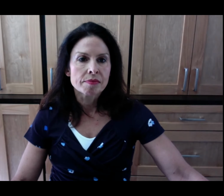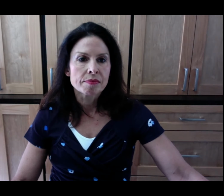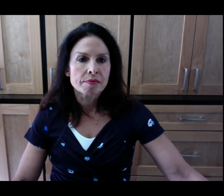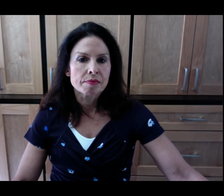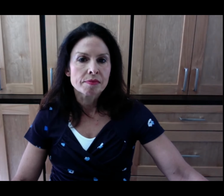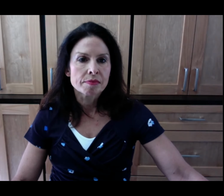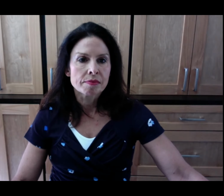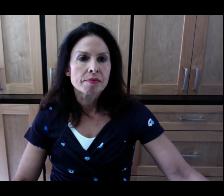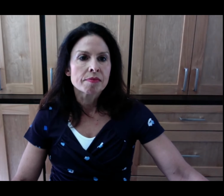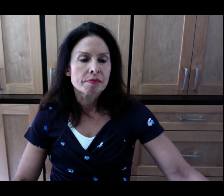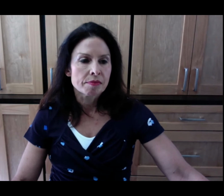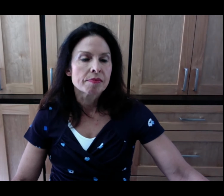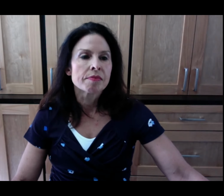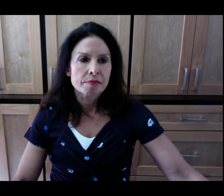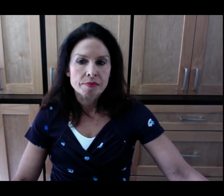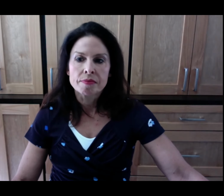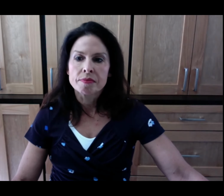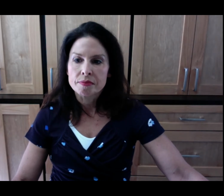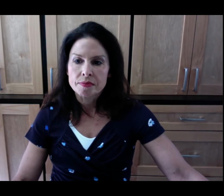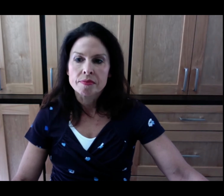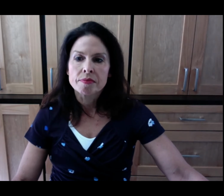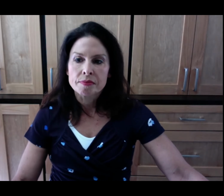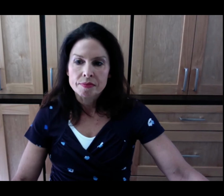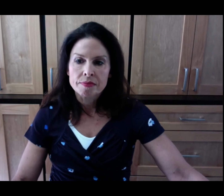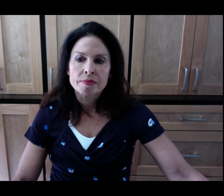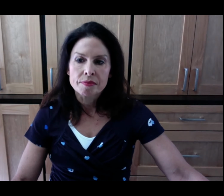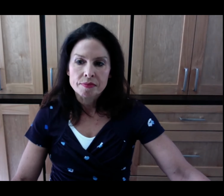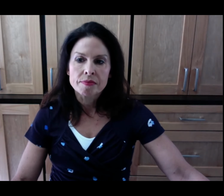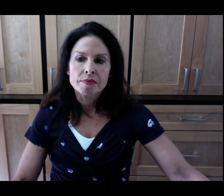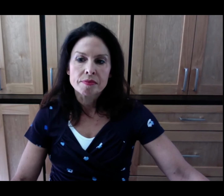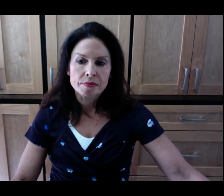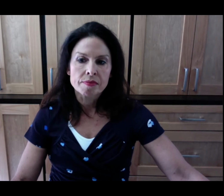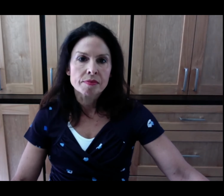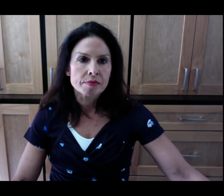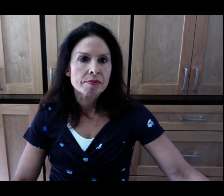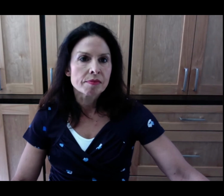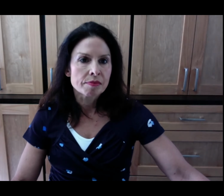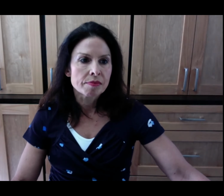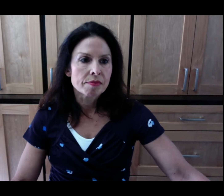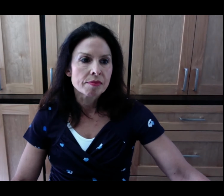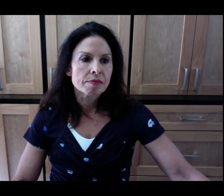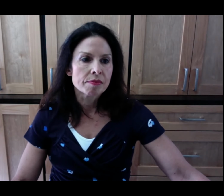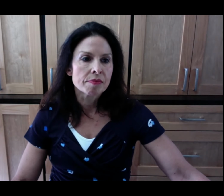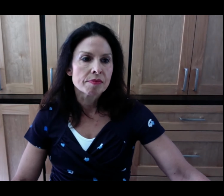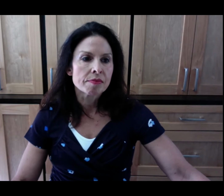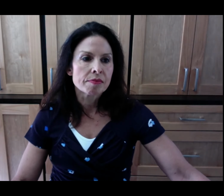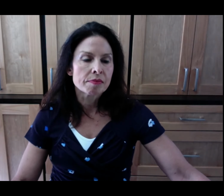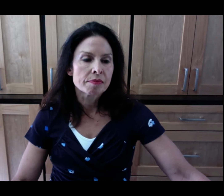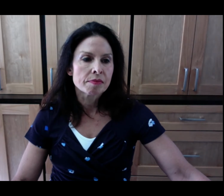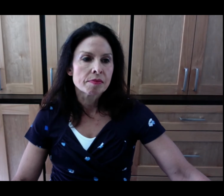you integrate it into Canvas, and that's how the points will show up there. So it's kind of an extra step, but you can, I